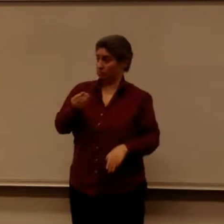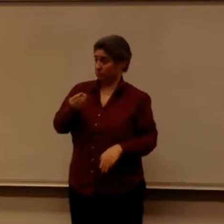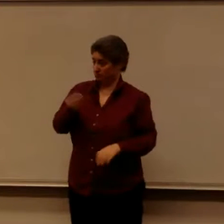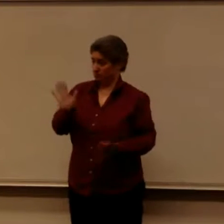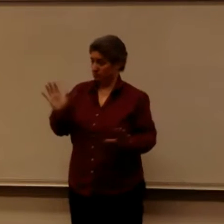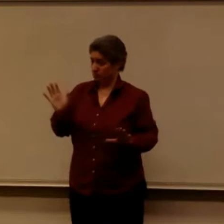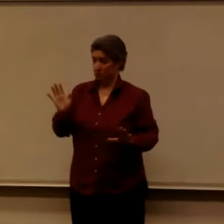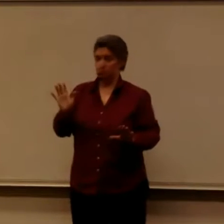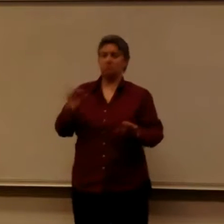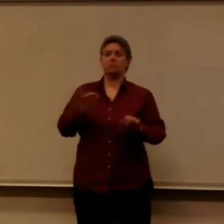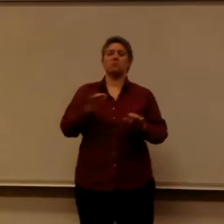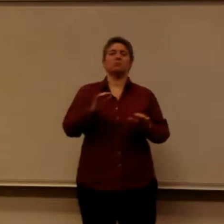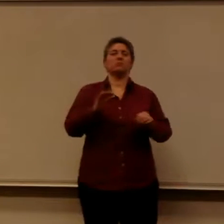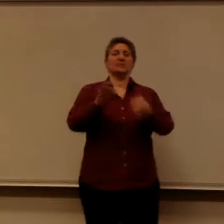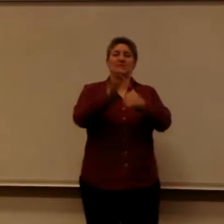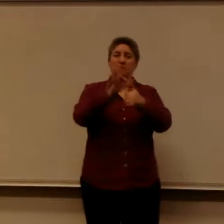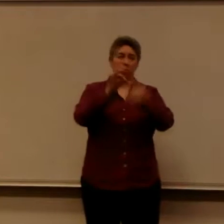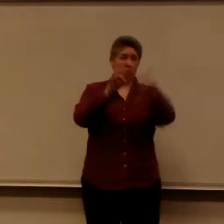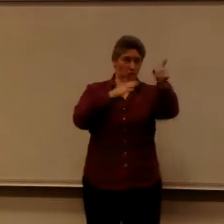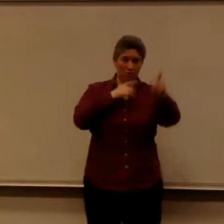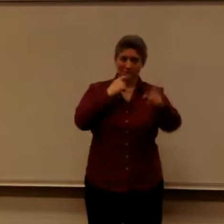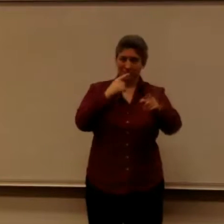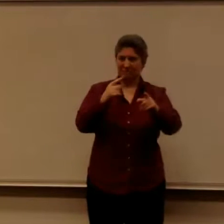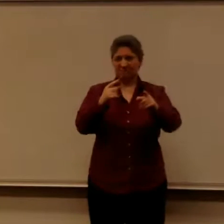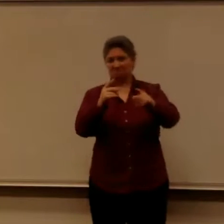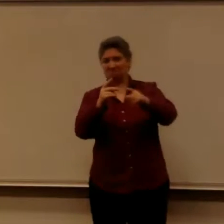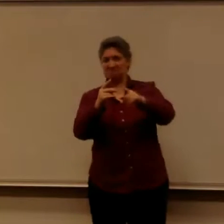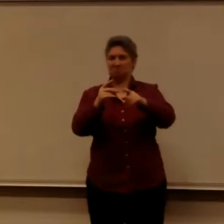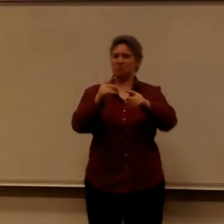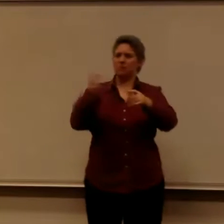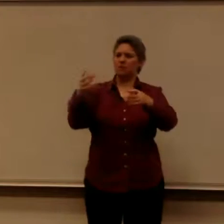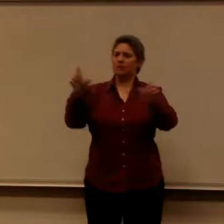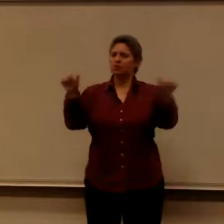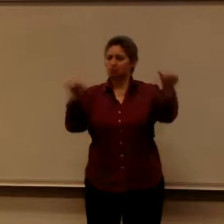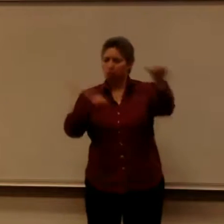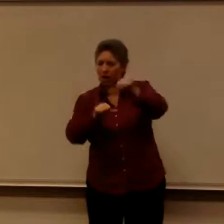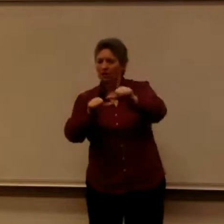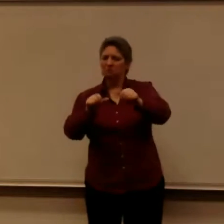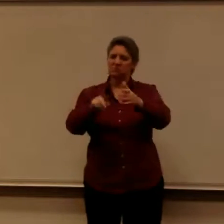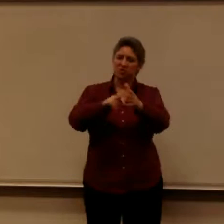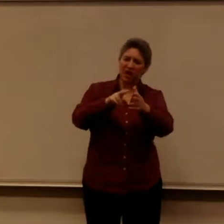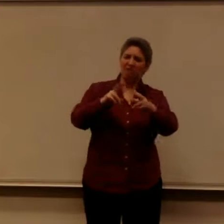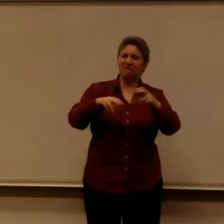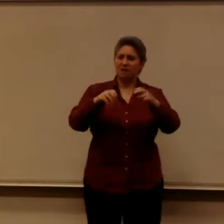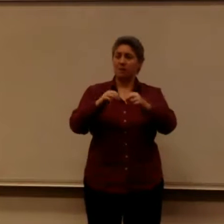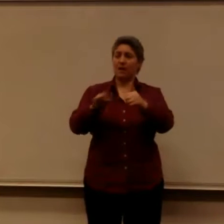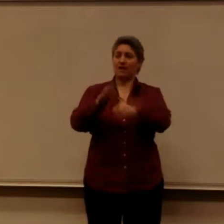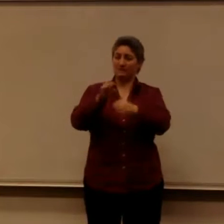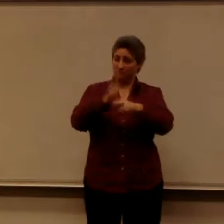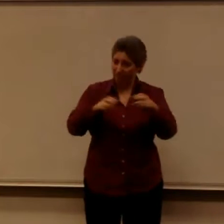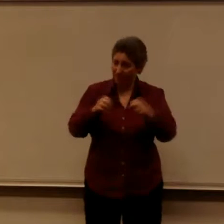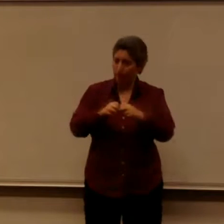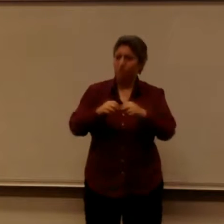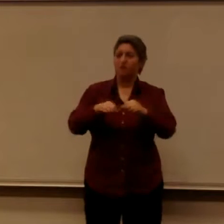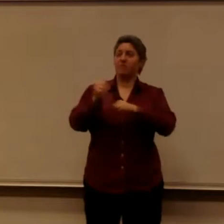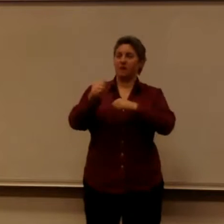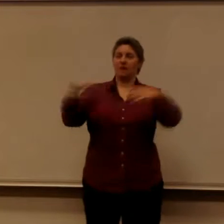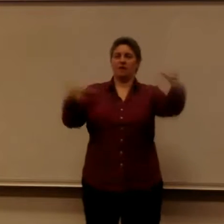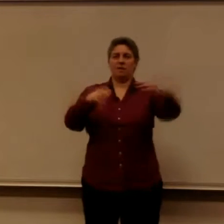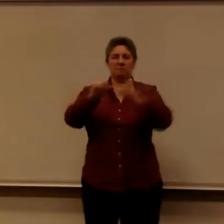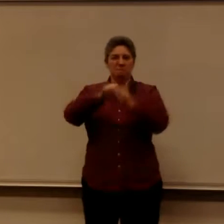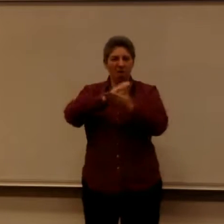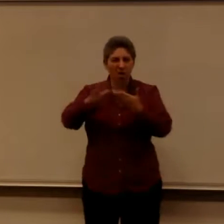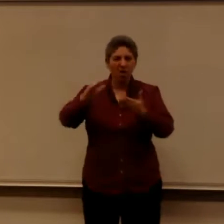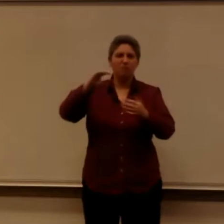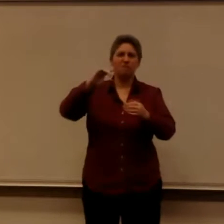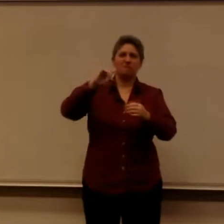Group will look like. The announcements will be out before Christmas, as Hilary said. They'll be shortlisted, interviews will